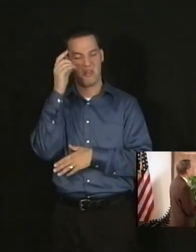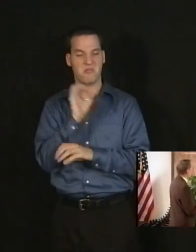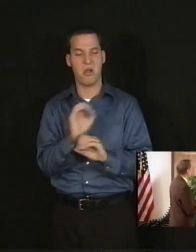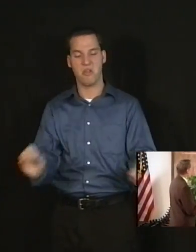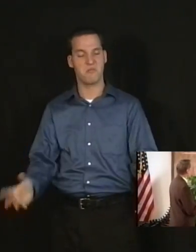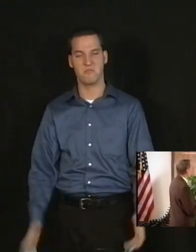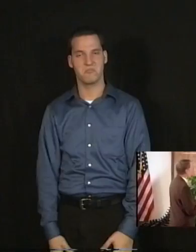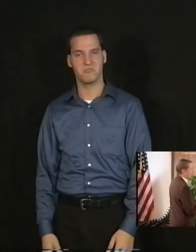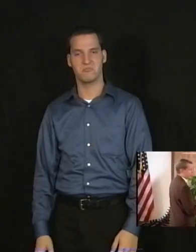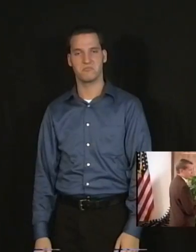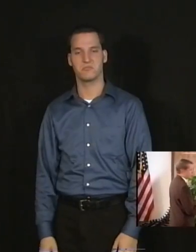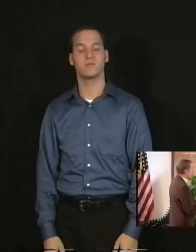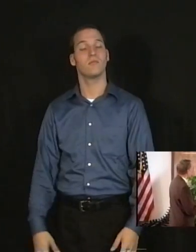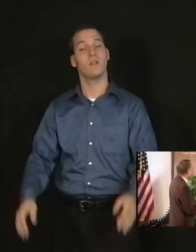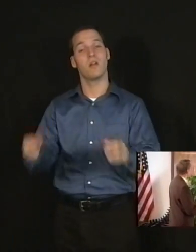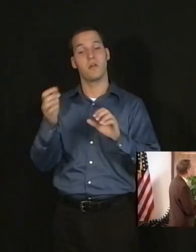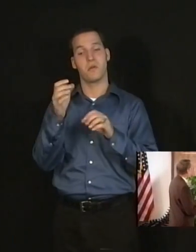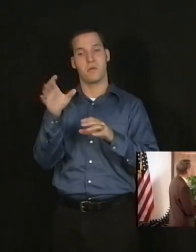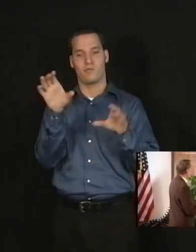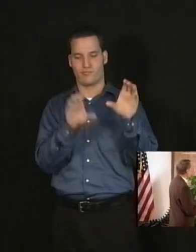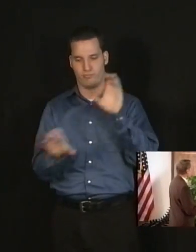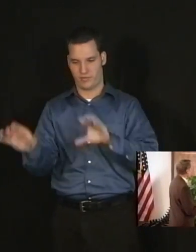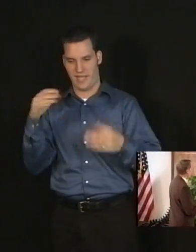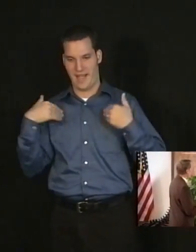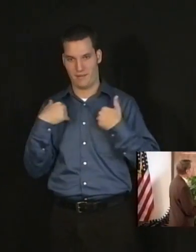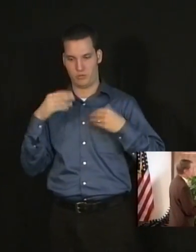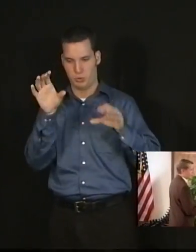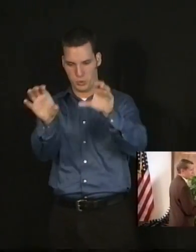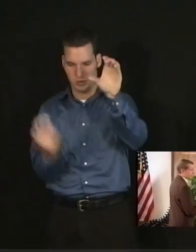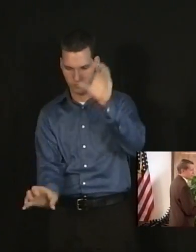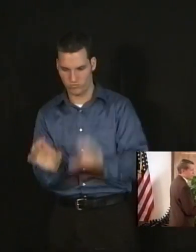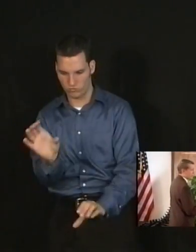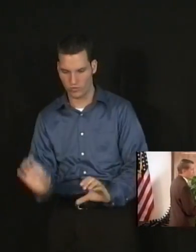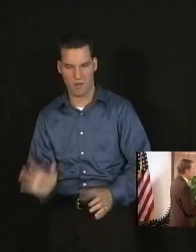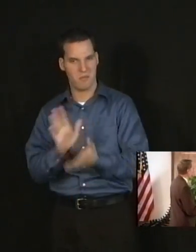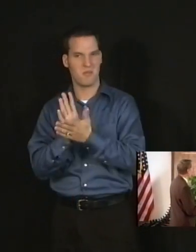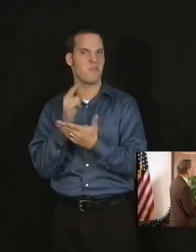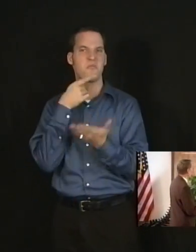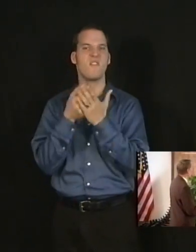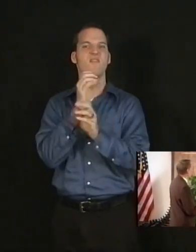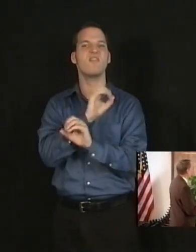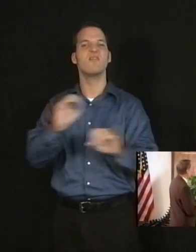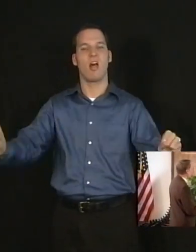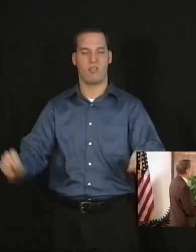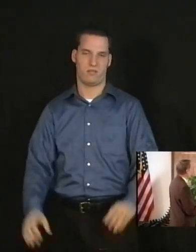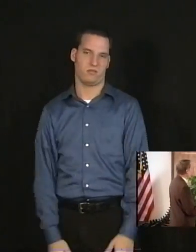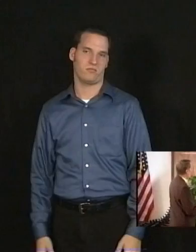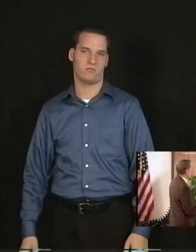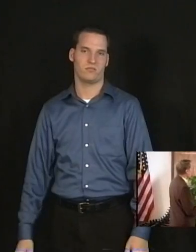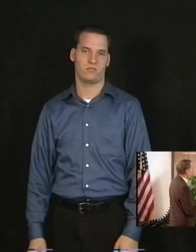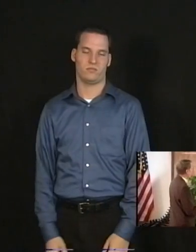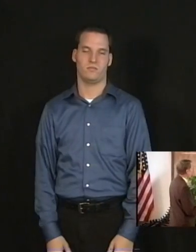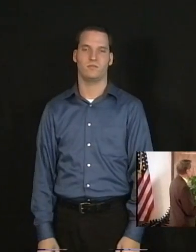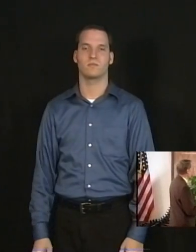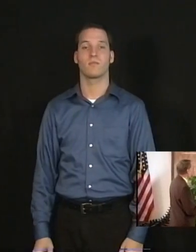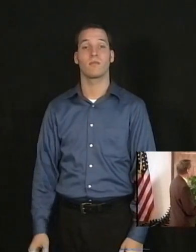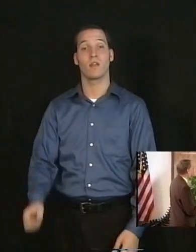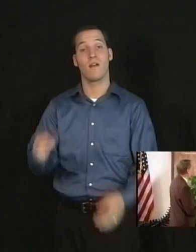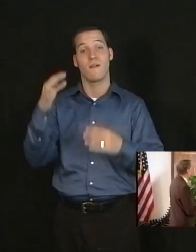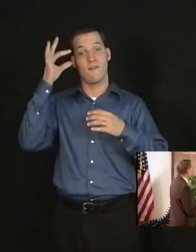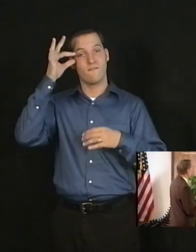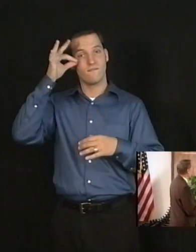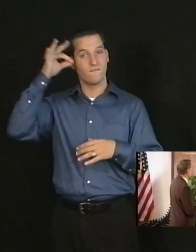Arranging animals on paper does not prove a thing. Archaeopteryx is not part reptile. It's 100% bird. Feathers did not evolve from